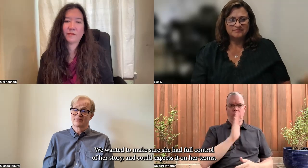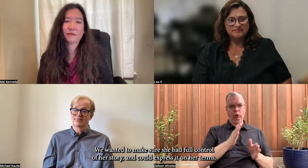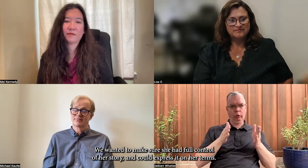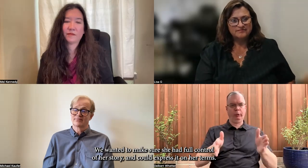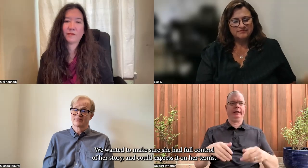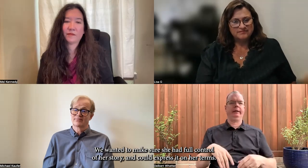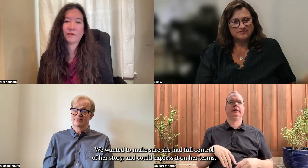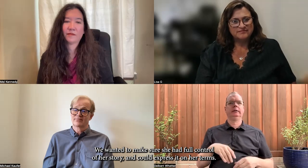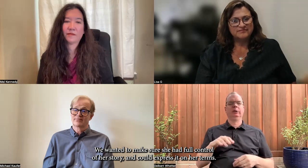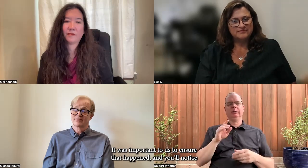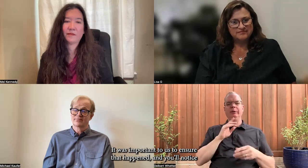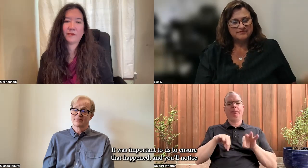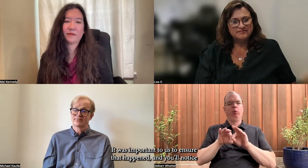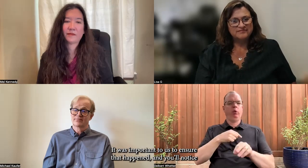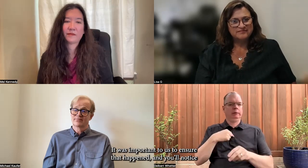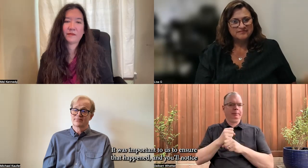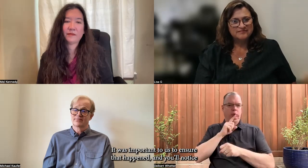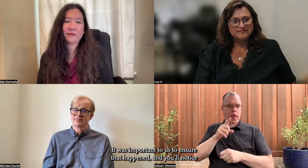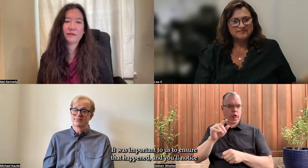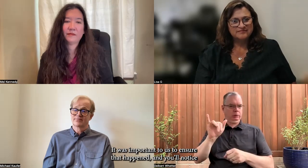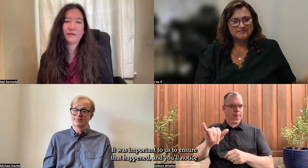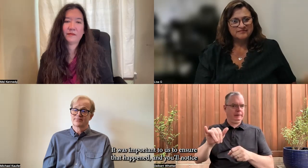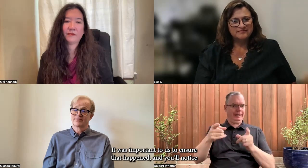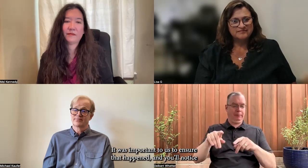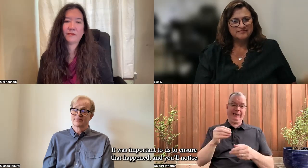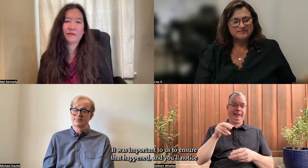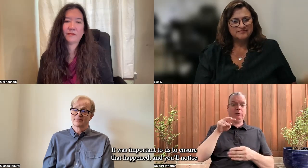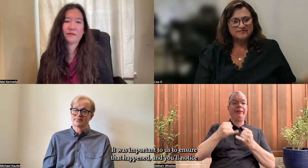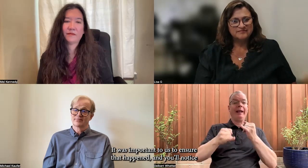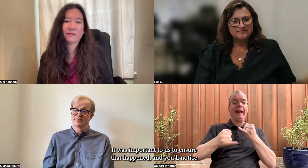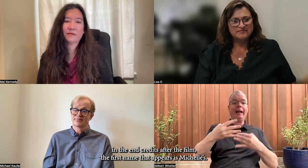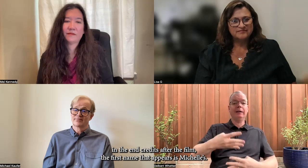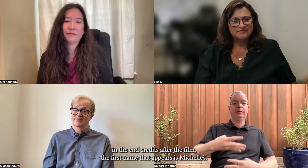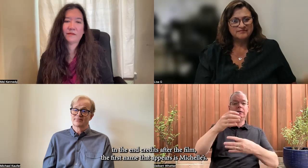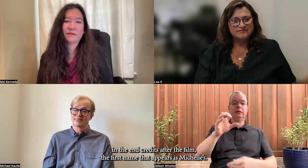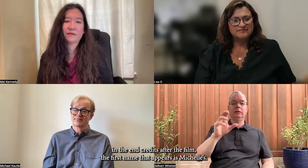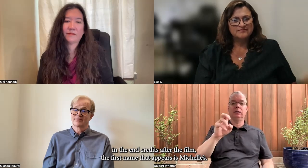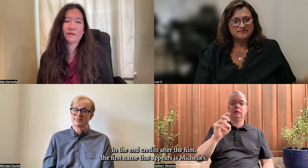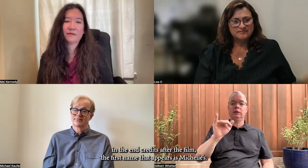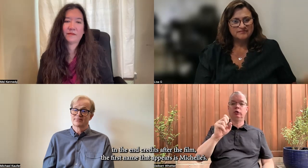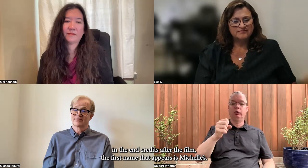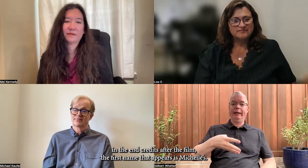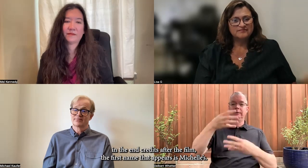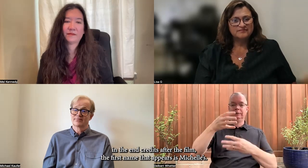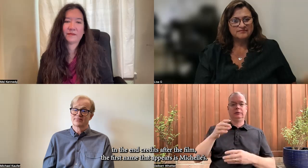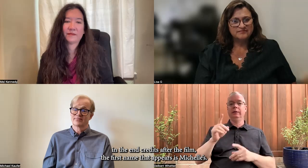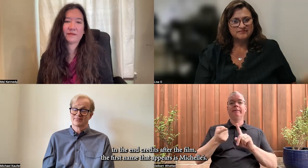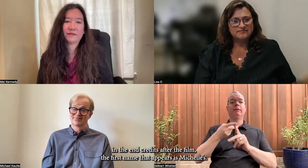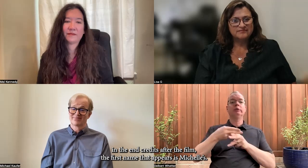her terms. It was important to us to ensure that happened. And you'll notice in the end credits after the film, the first name